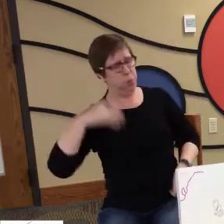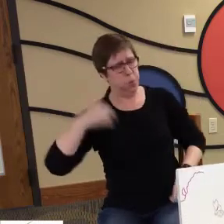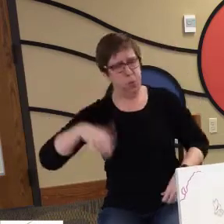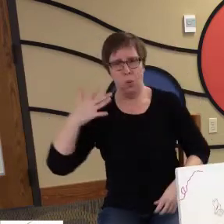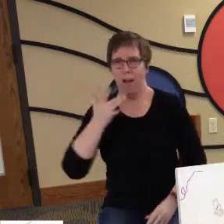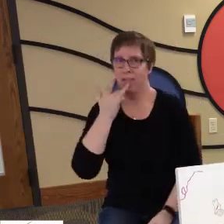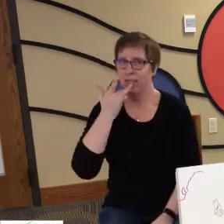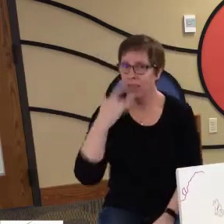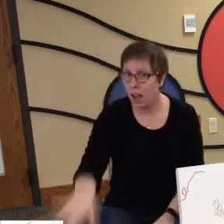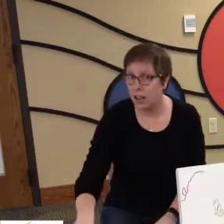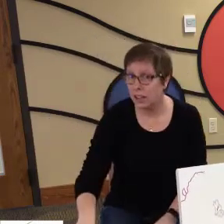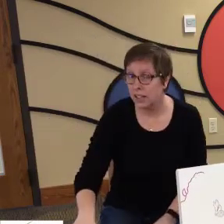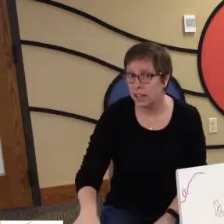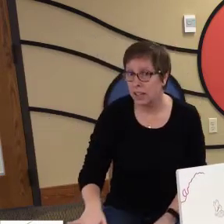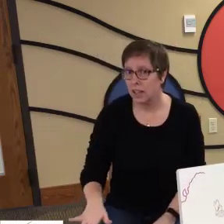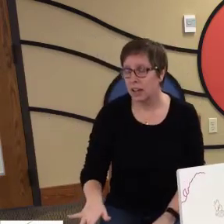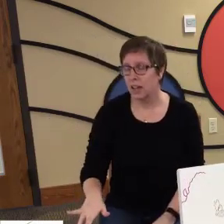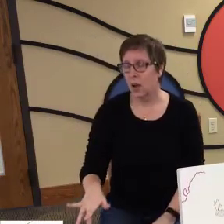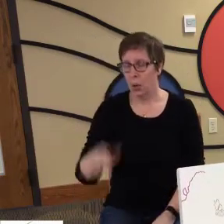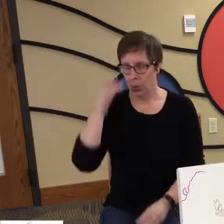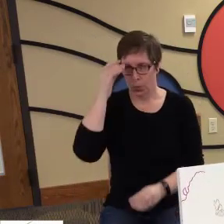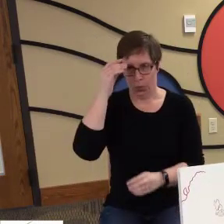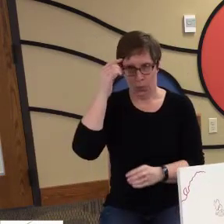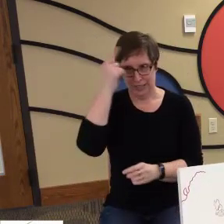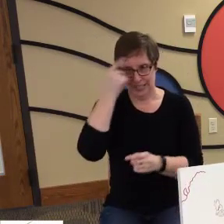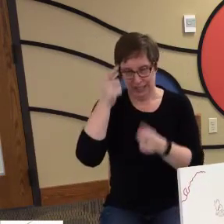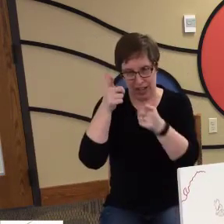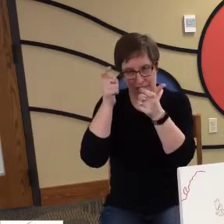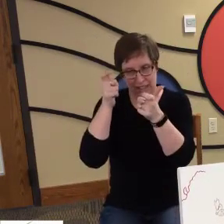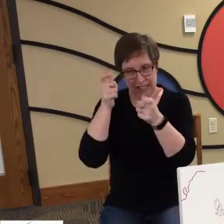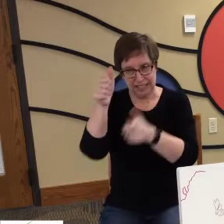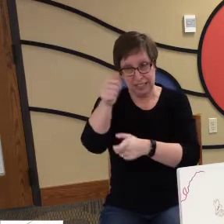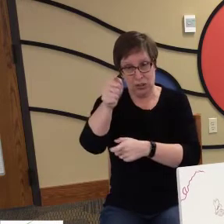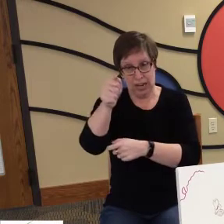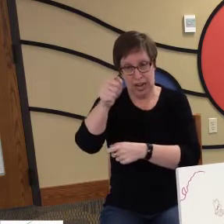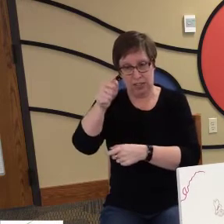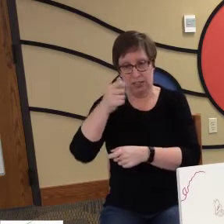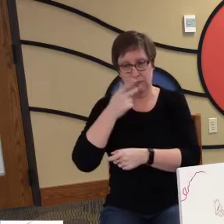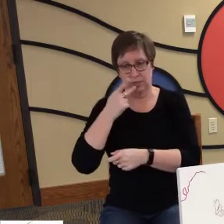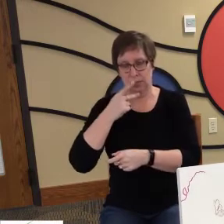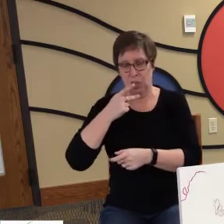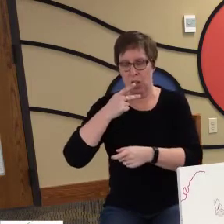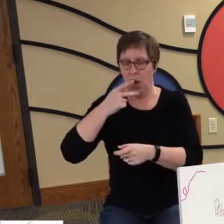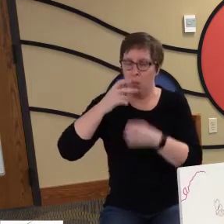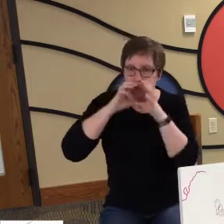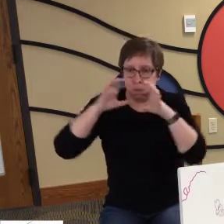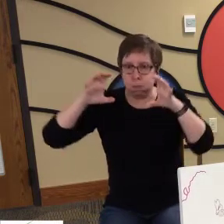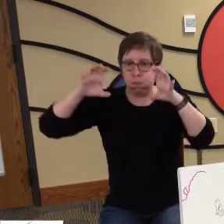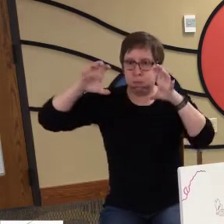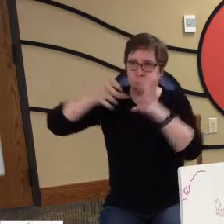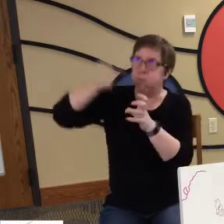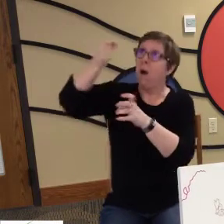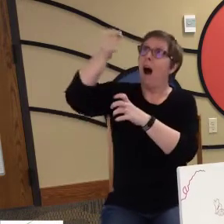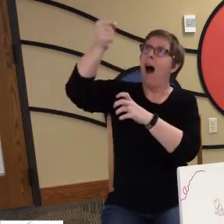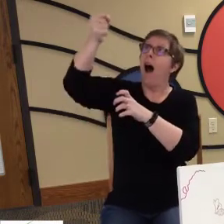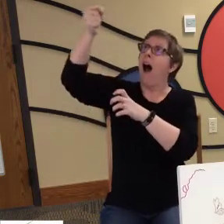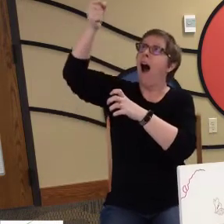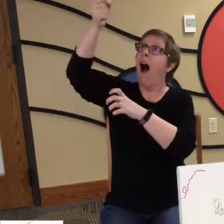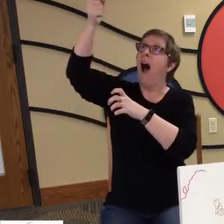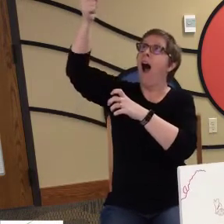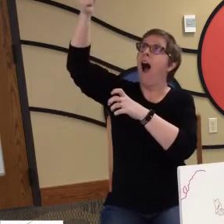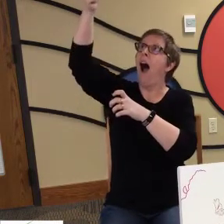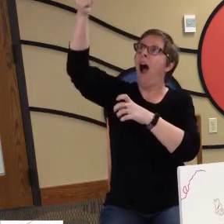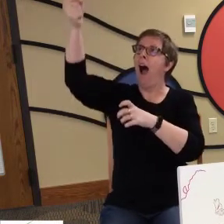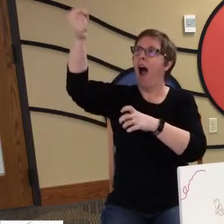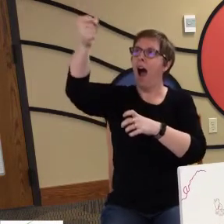Whew. Luckily, he kept his wits and his purple crayon. He made a balloon and he grabbed onto it,